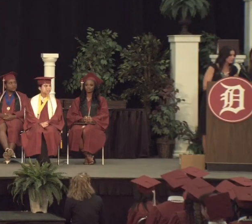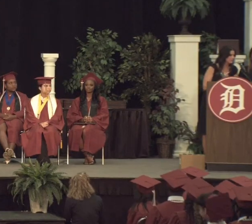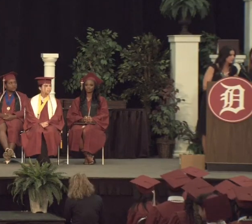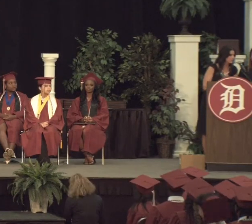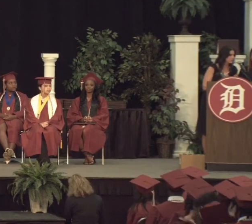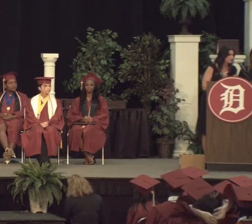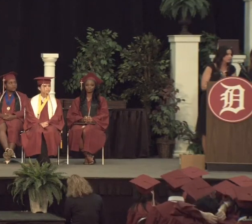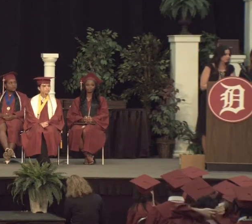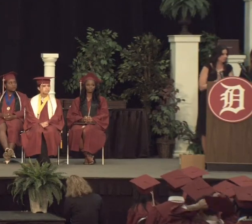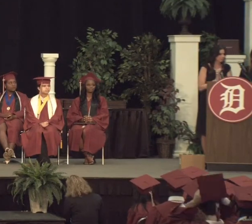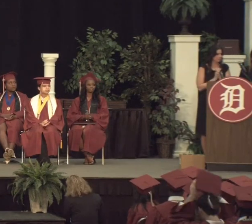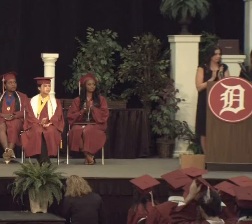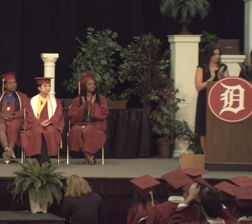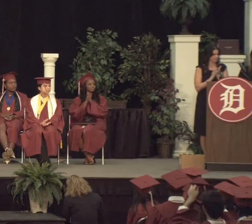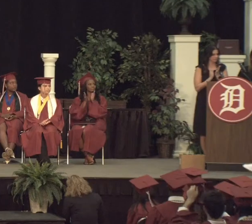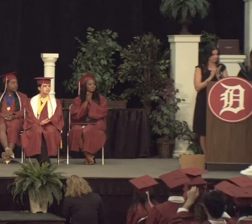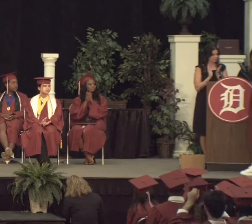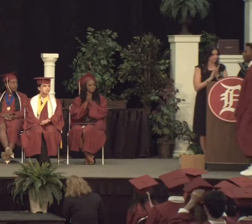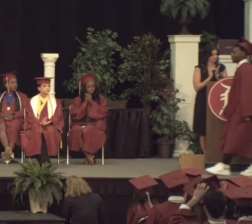Brandon Freeman Jr.